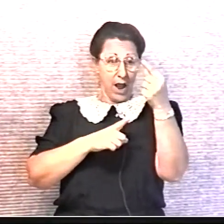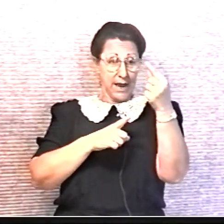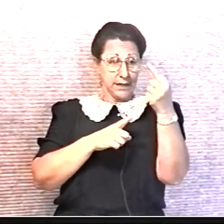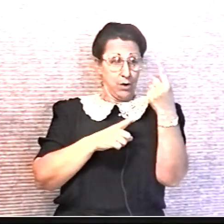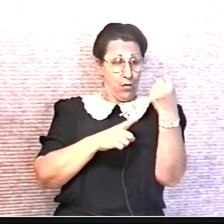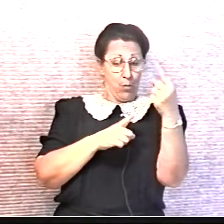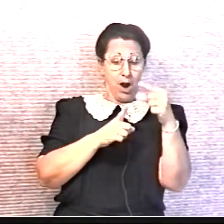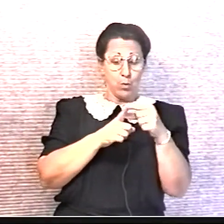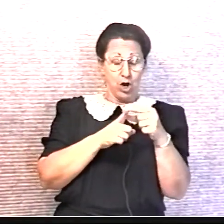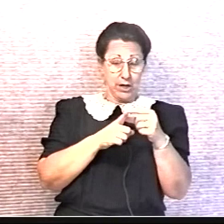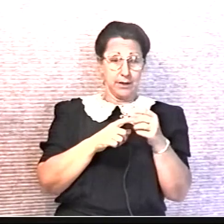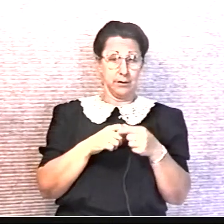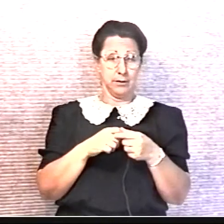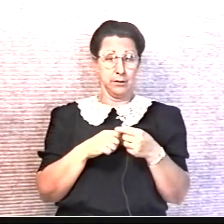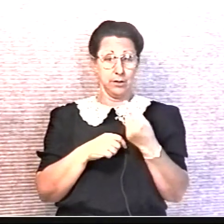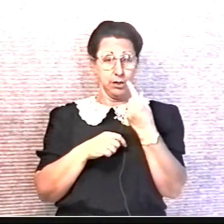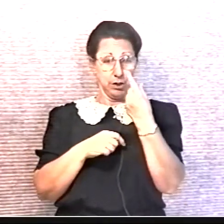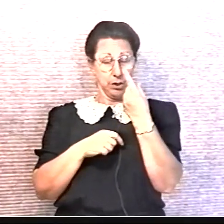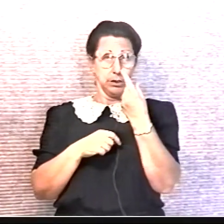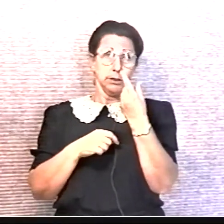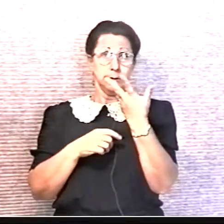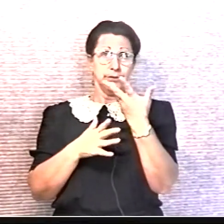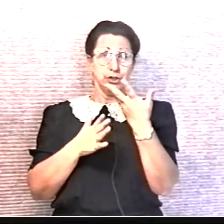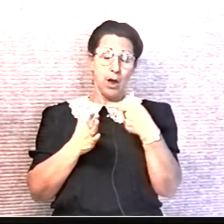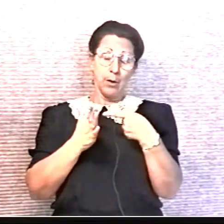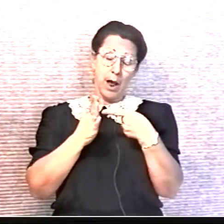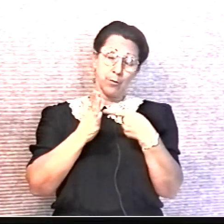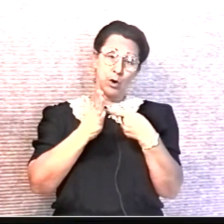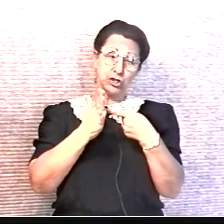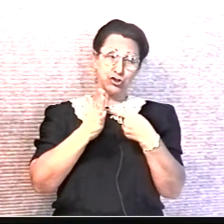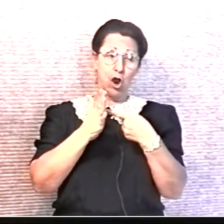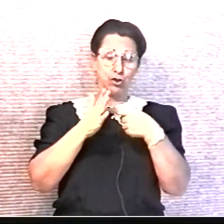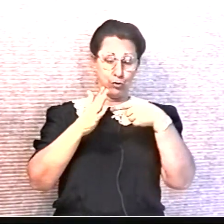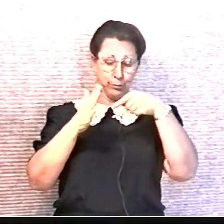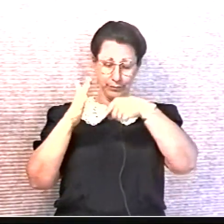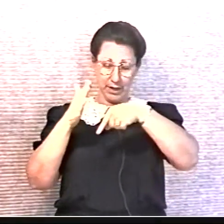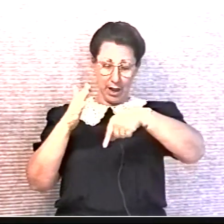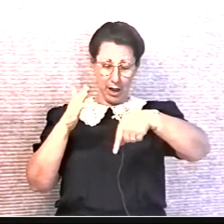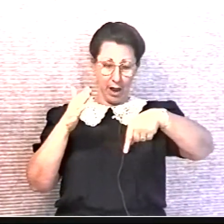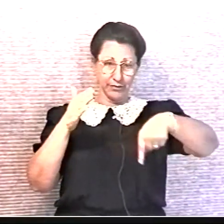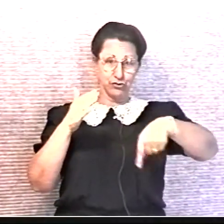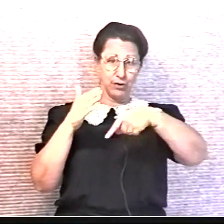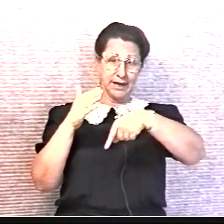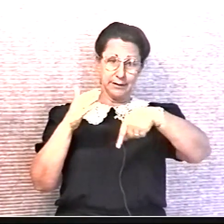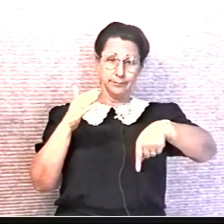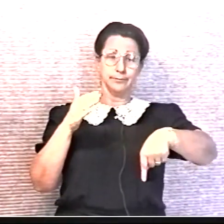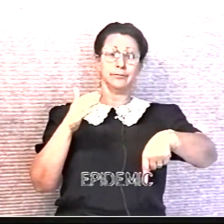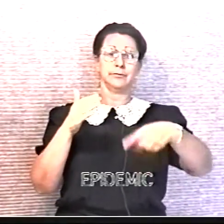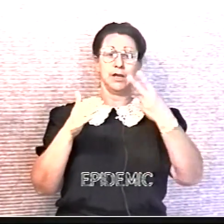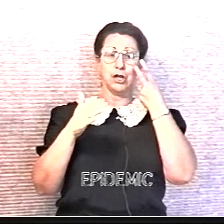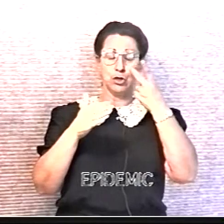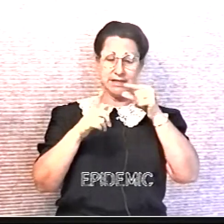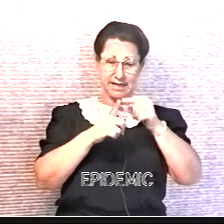one word. So I'm going to show you on the screen. You'll see the